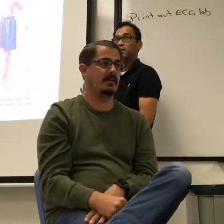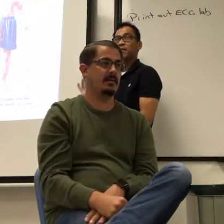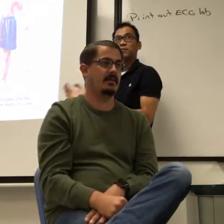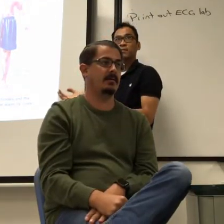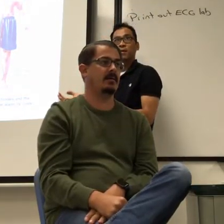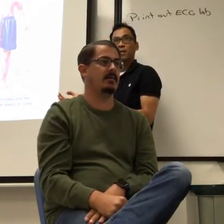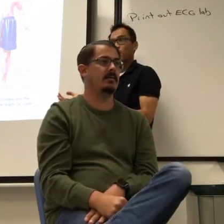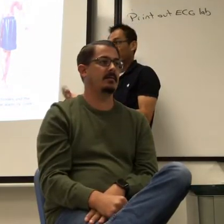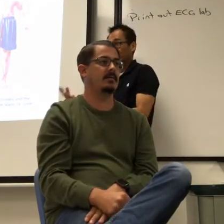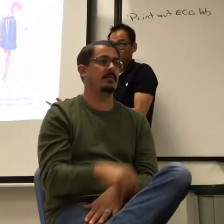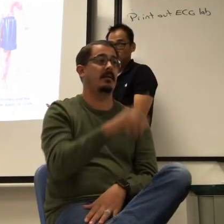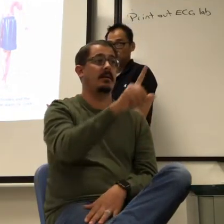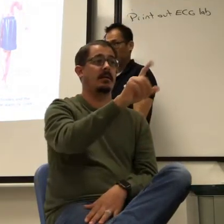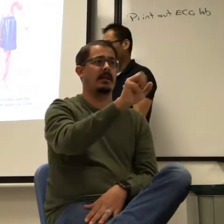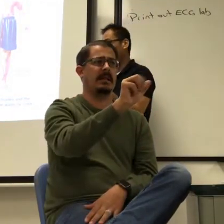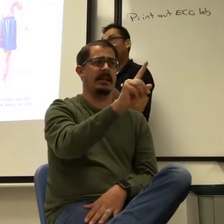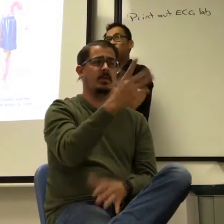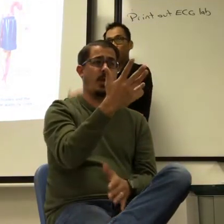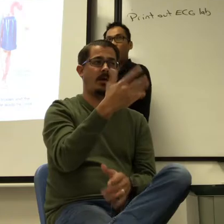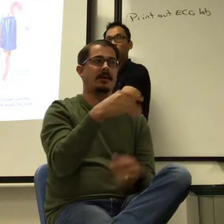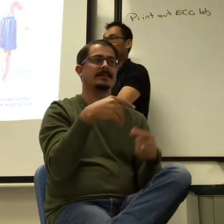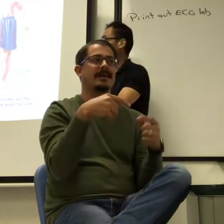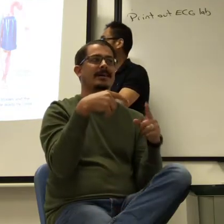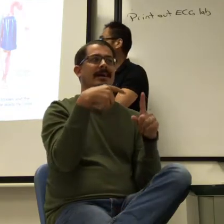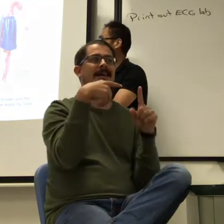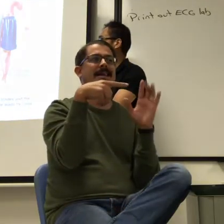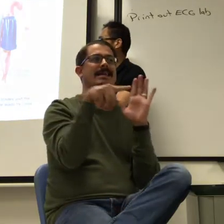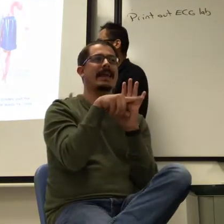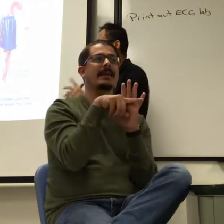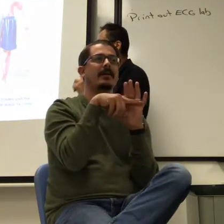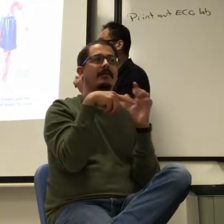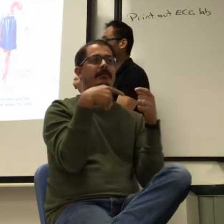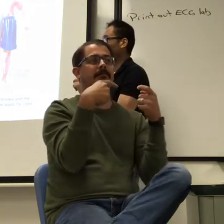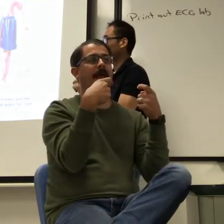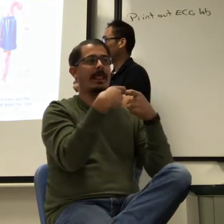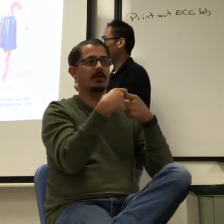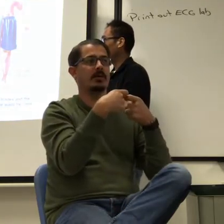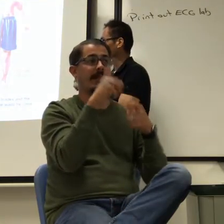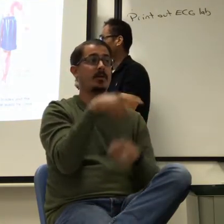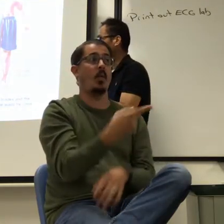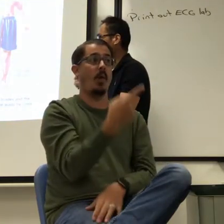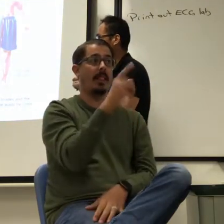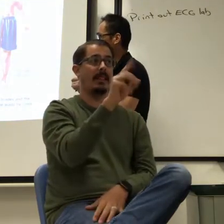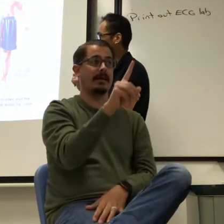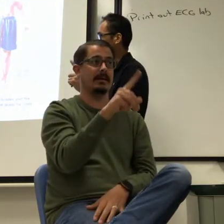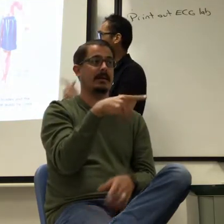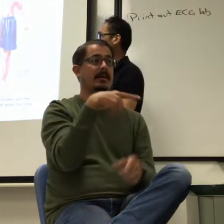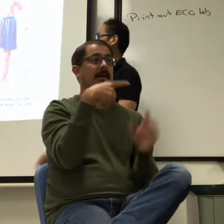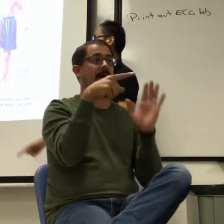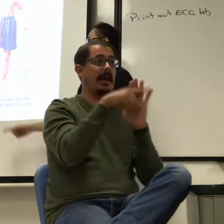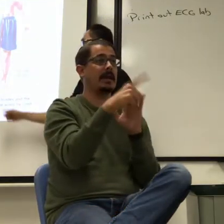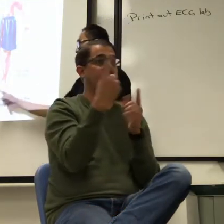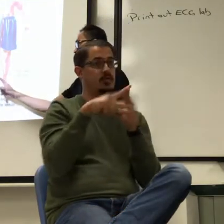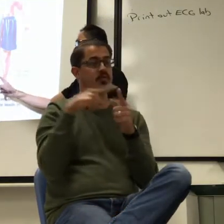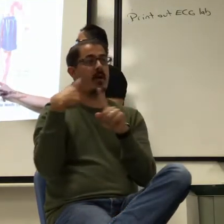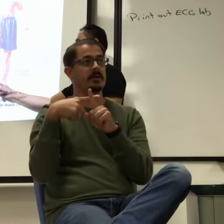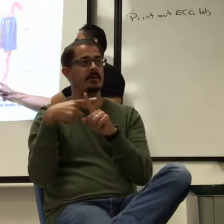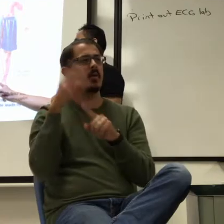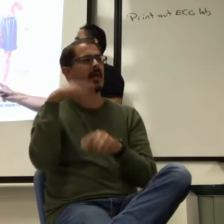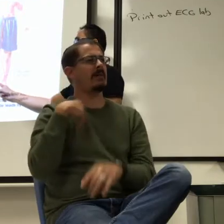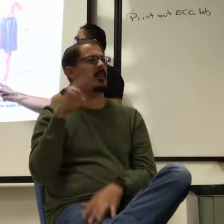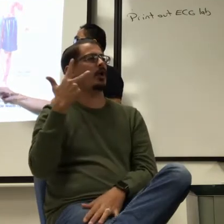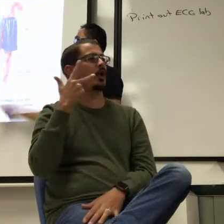is, it's electricity. It's negative to positive. Okay, that's one lead, negative to positive. We'll have a third